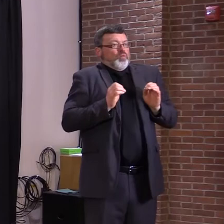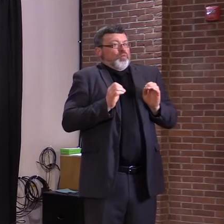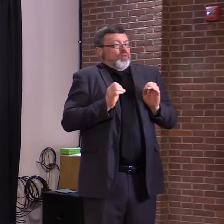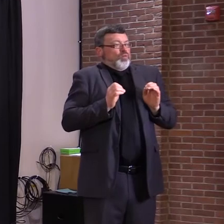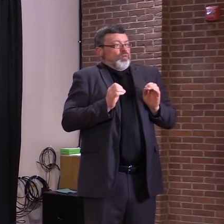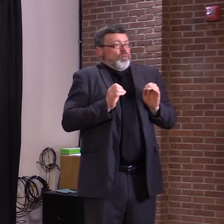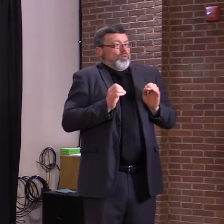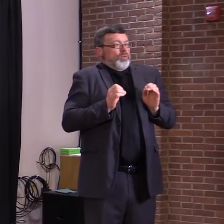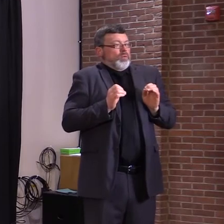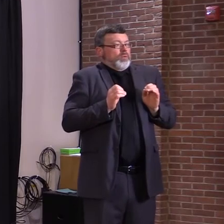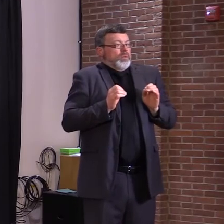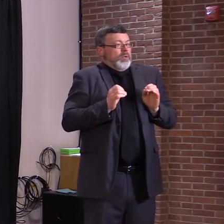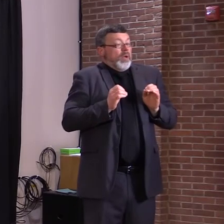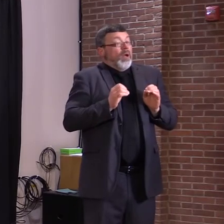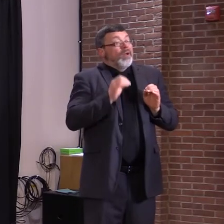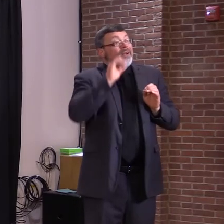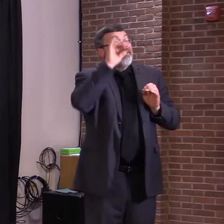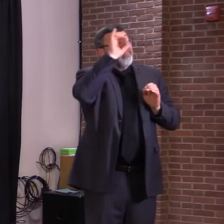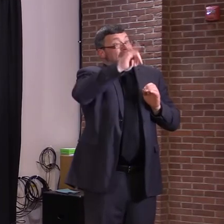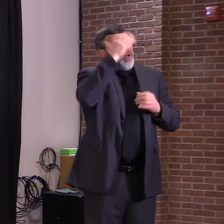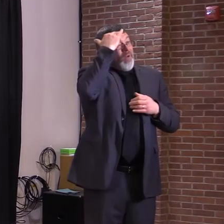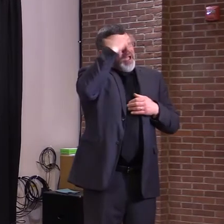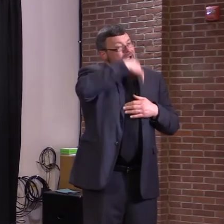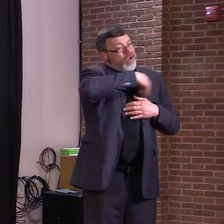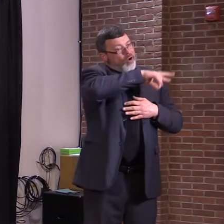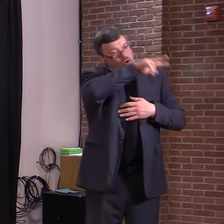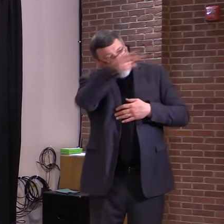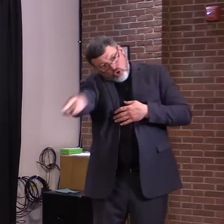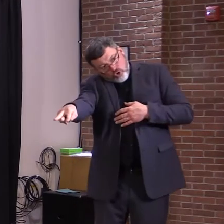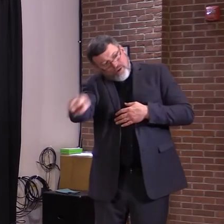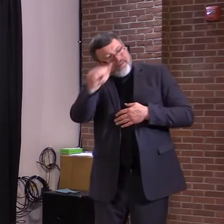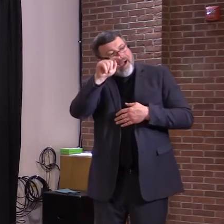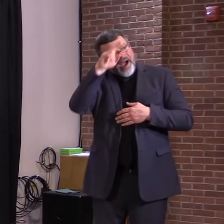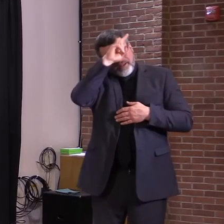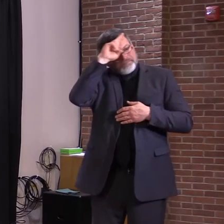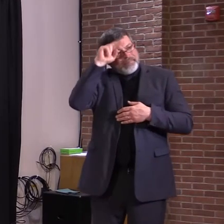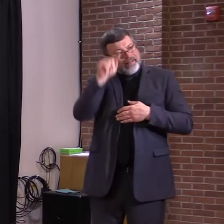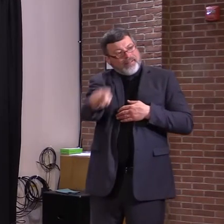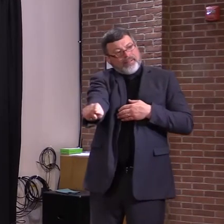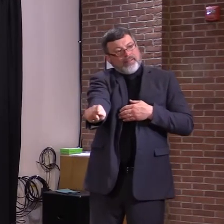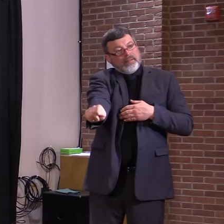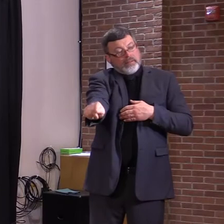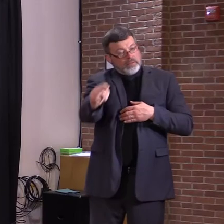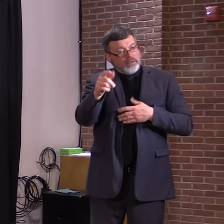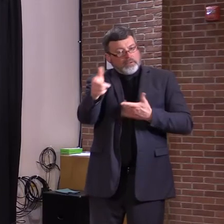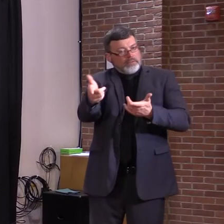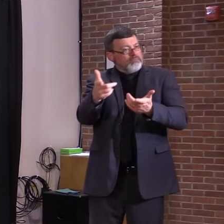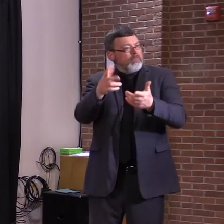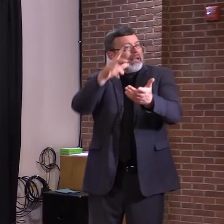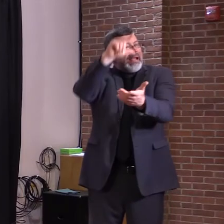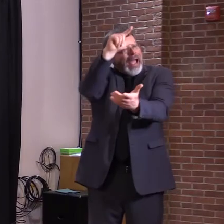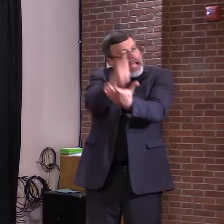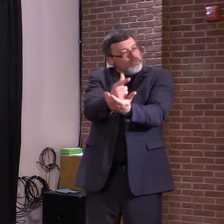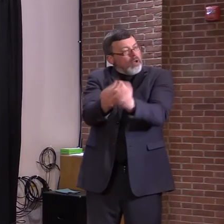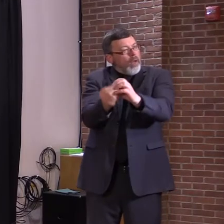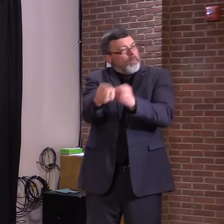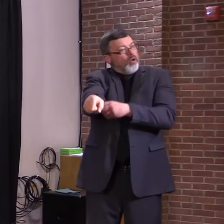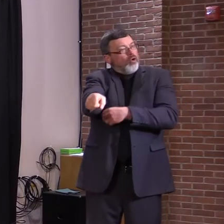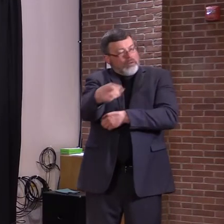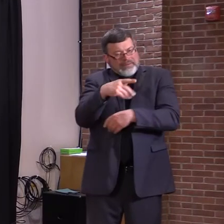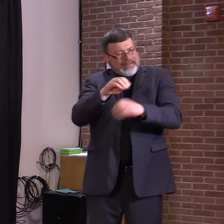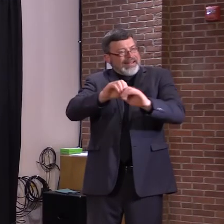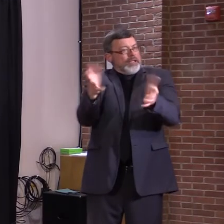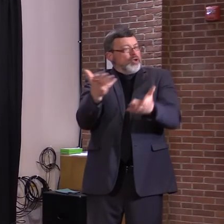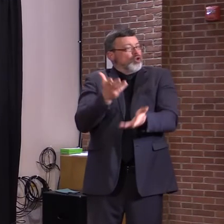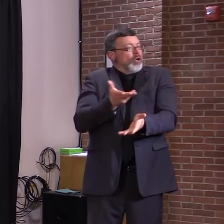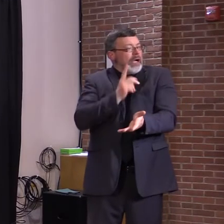You are correct that the number of at-home tests that are reported to the health department has ticked up.